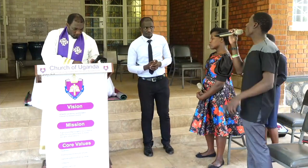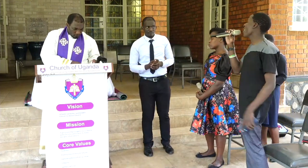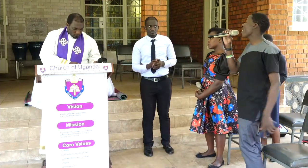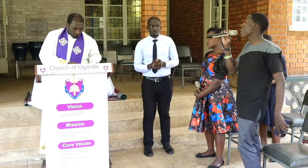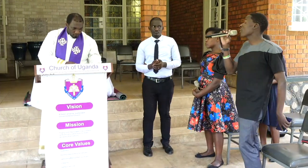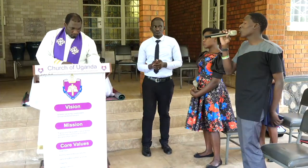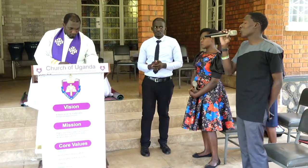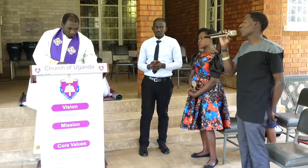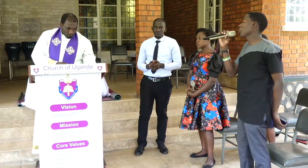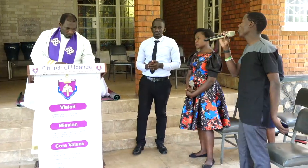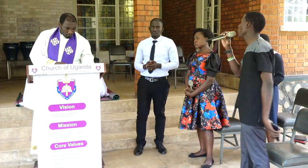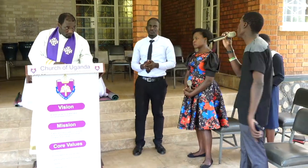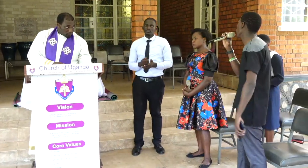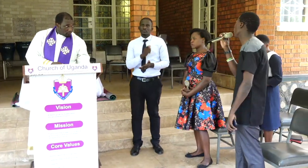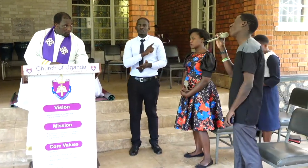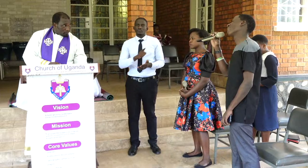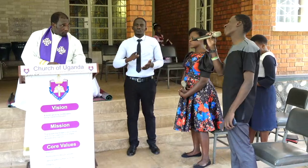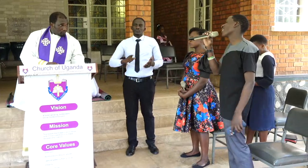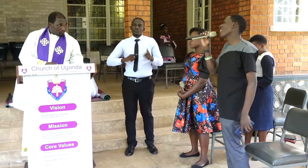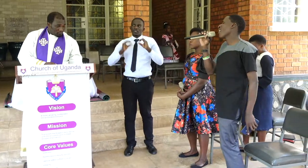Lord bless you